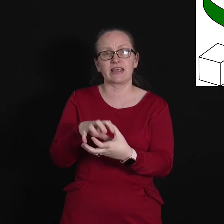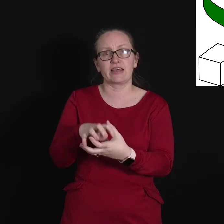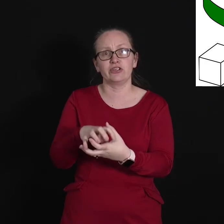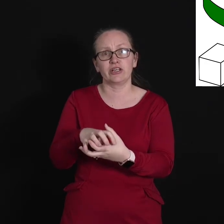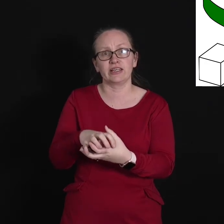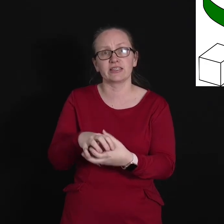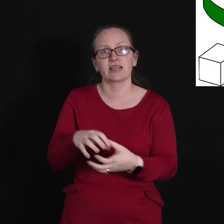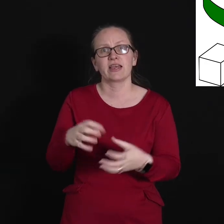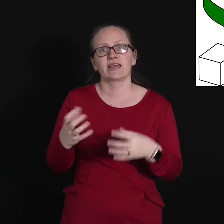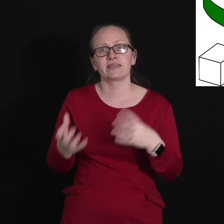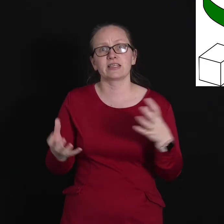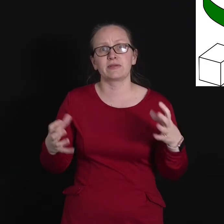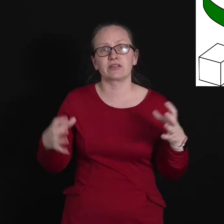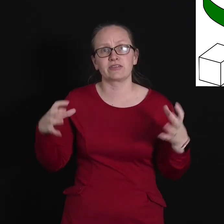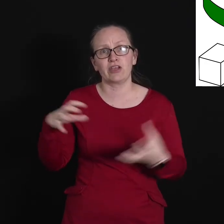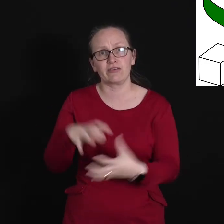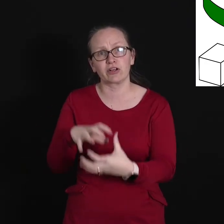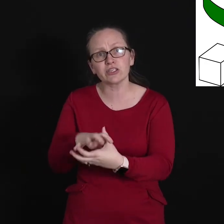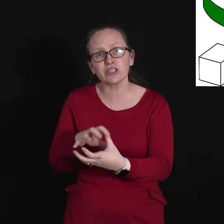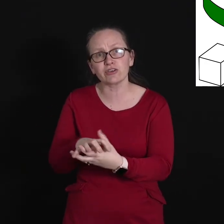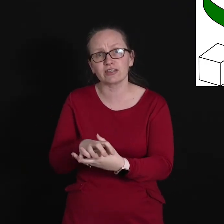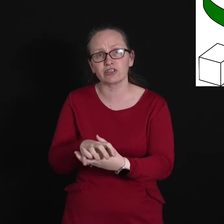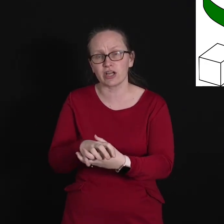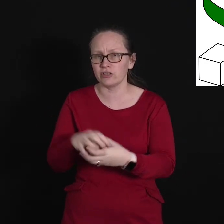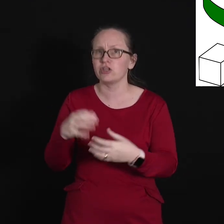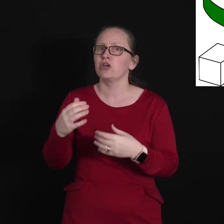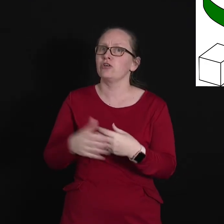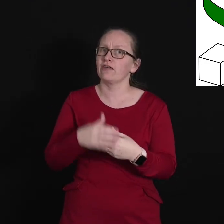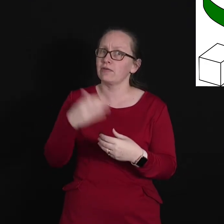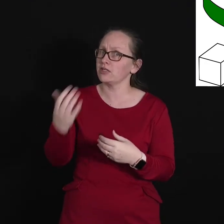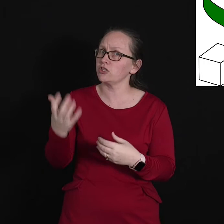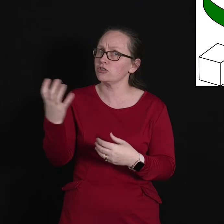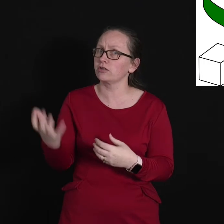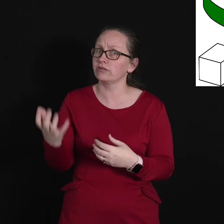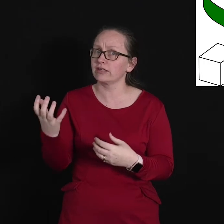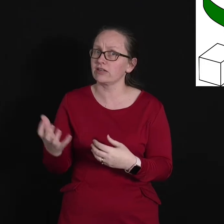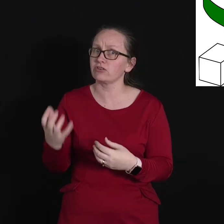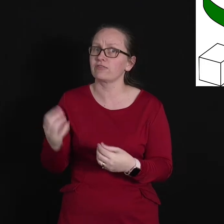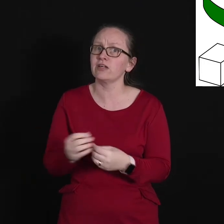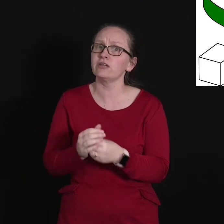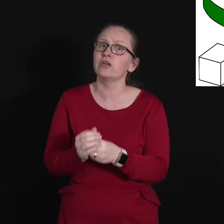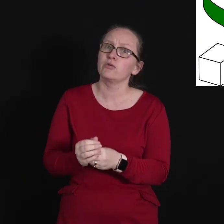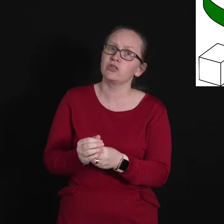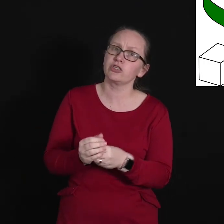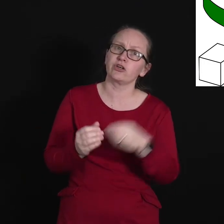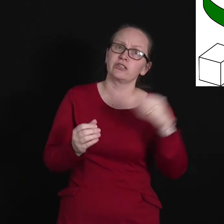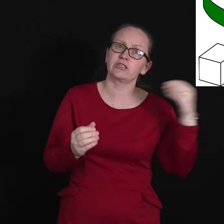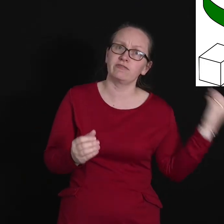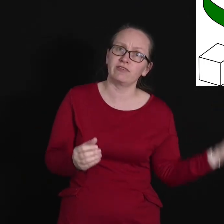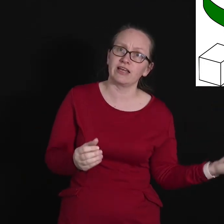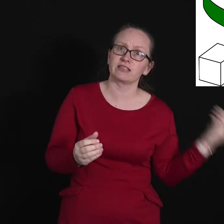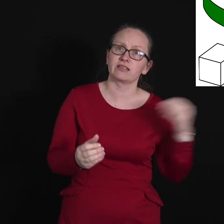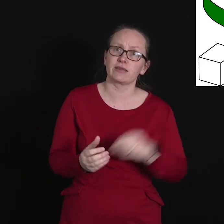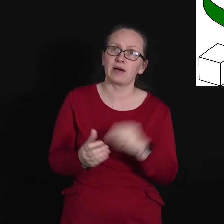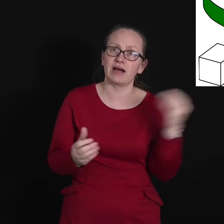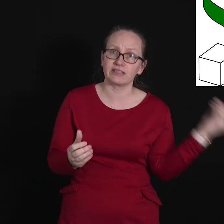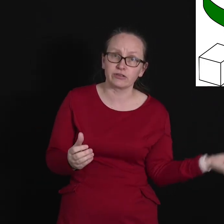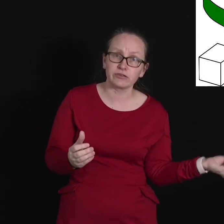that nucleus. And that's because if you have concentrated charge, you have a much stronger electric field, which is going to deflect the particles.